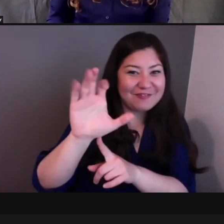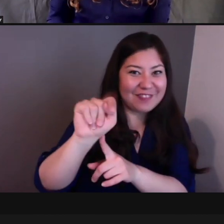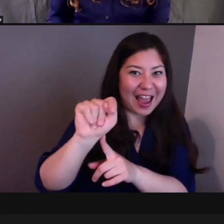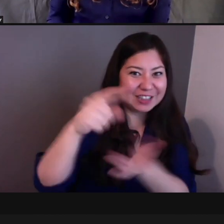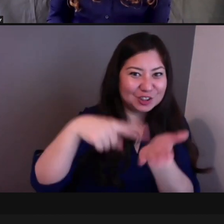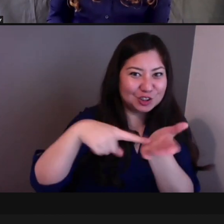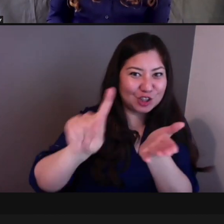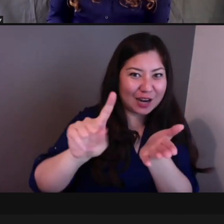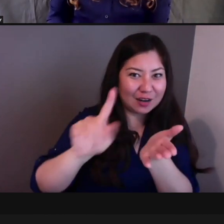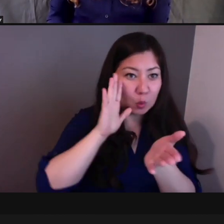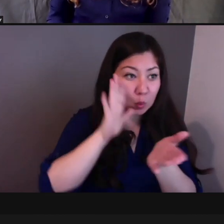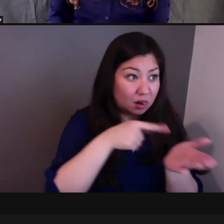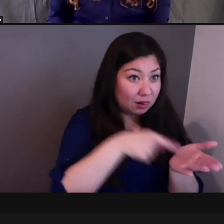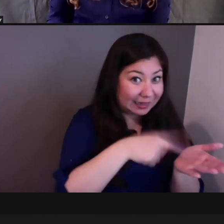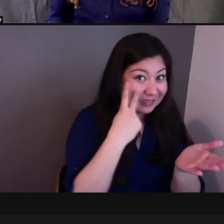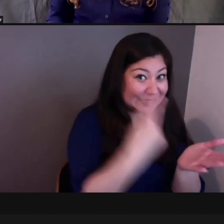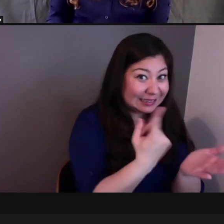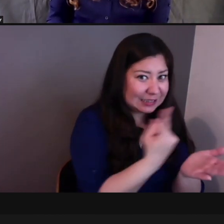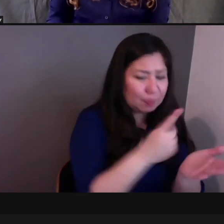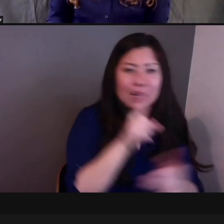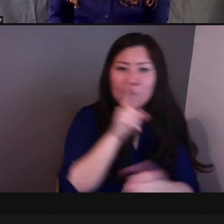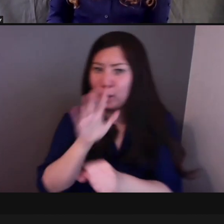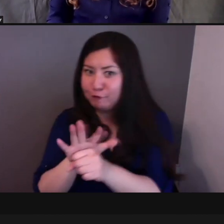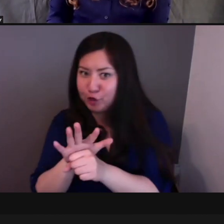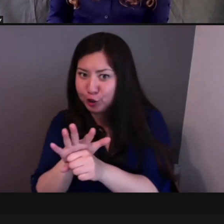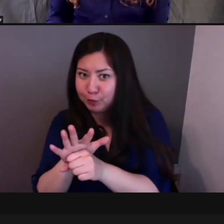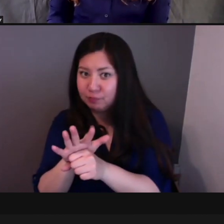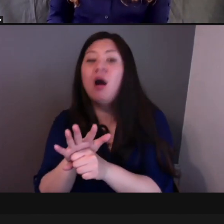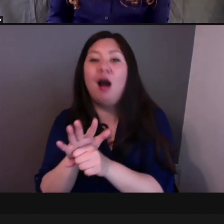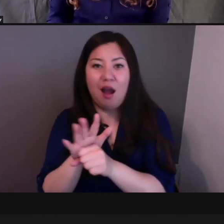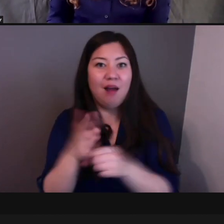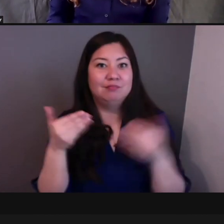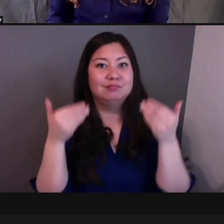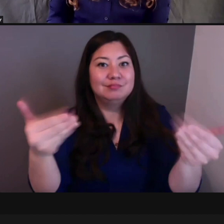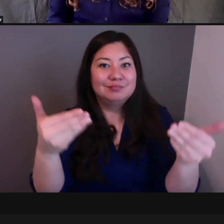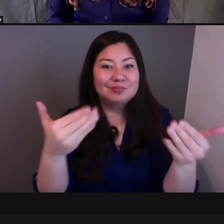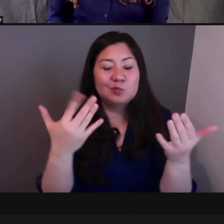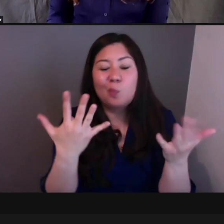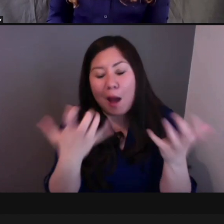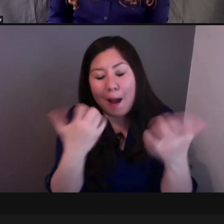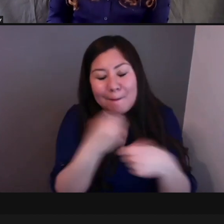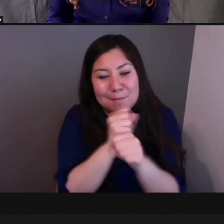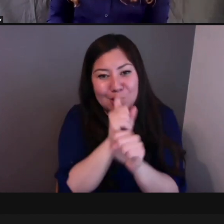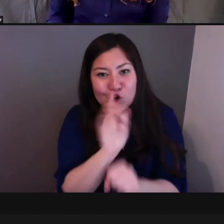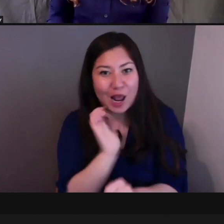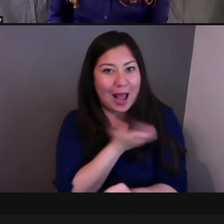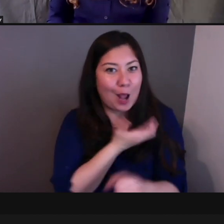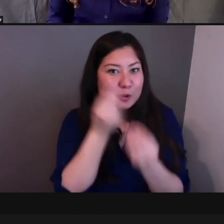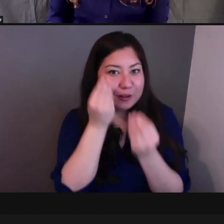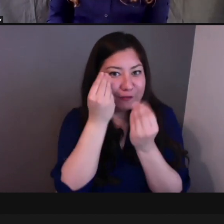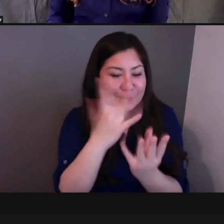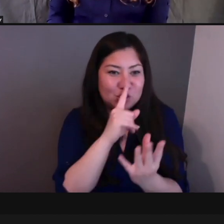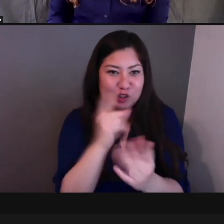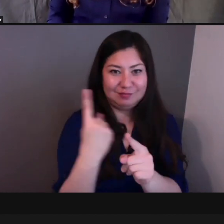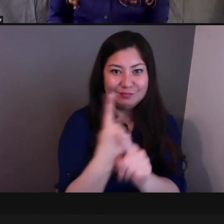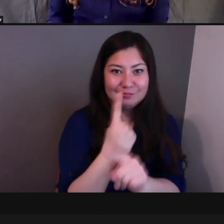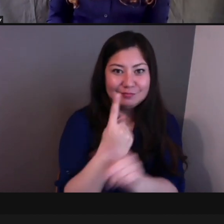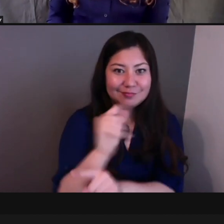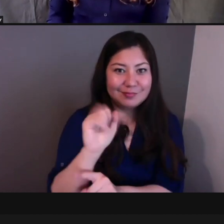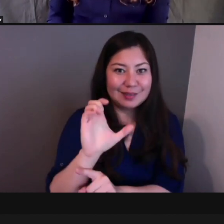And then once we've identified a topic, then we move on to the research phase, where we look online, we look at different